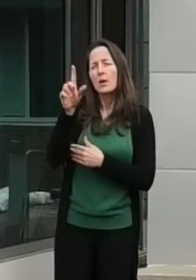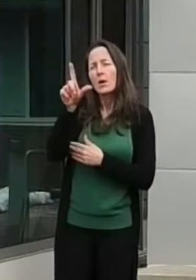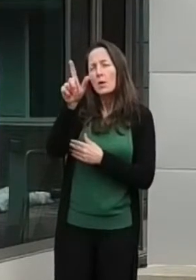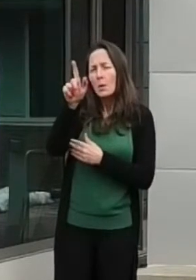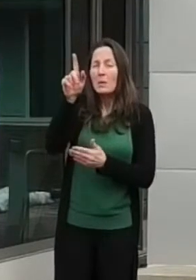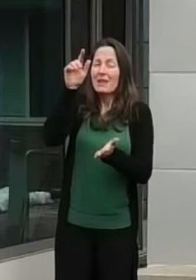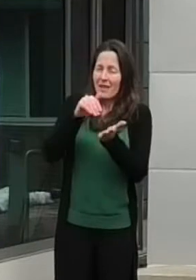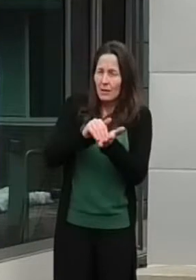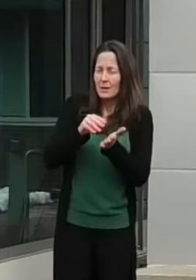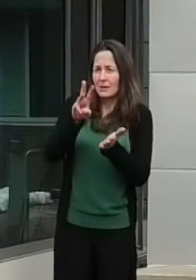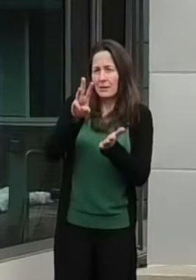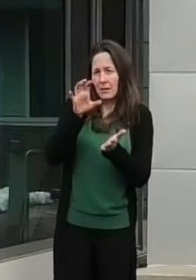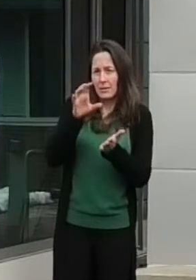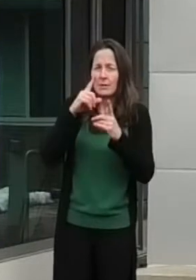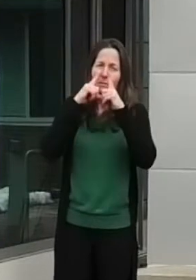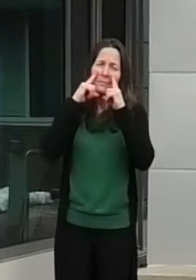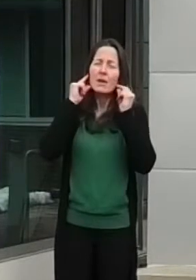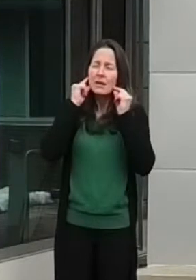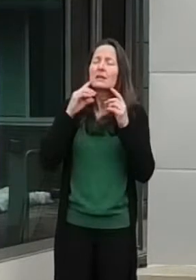21,600 masks, including